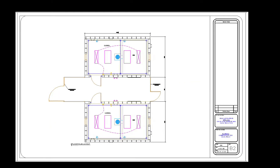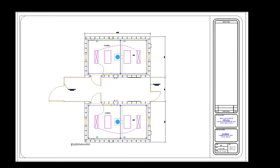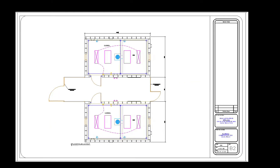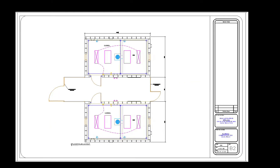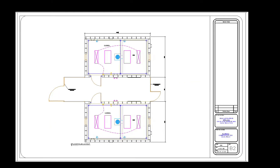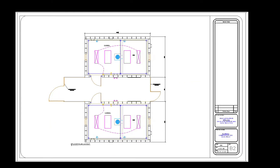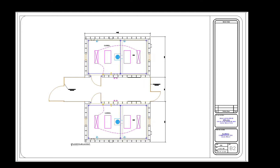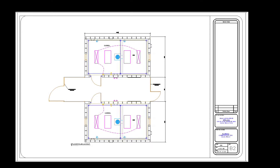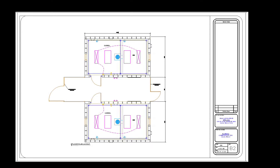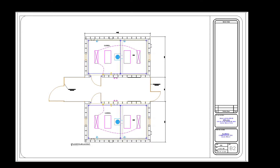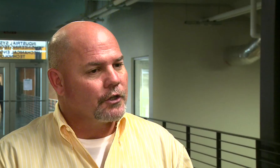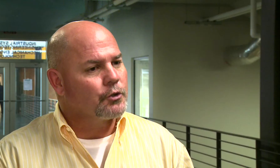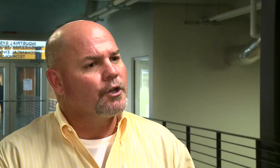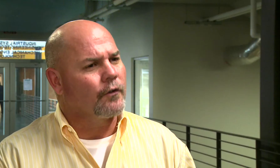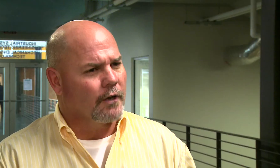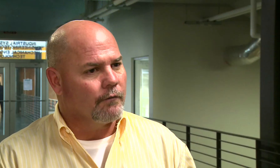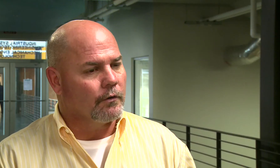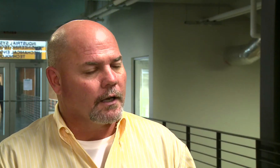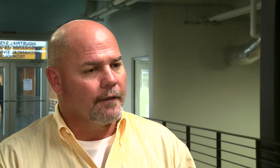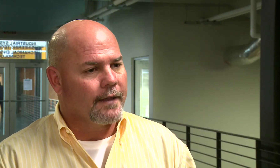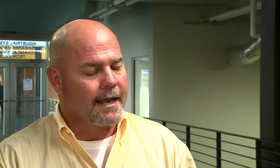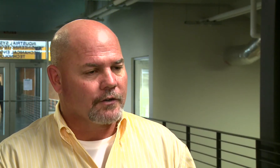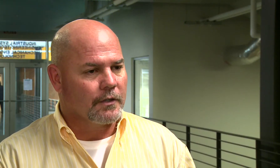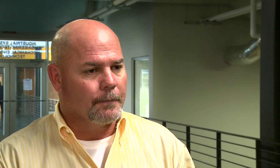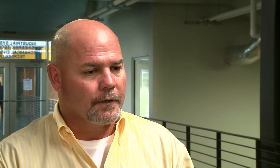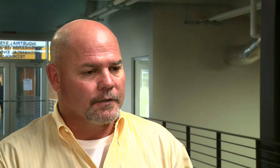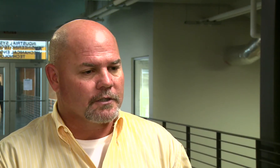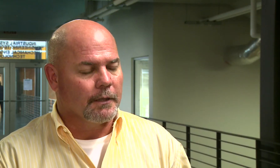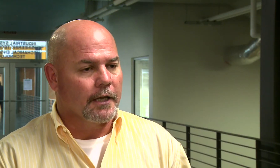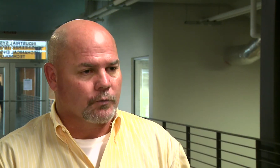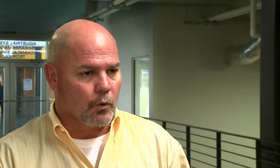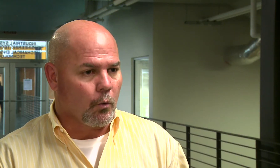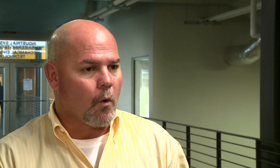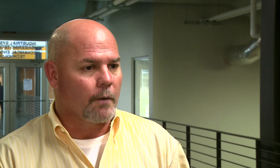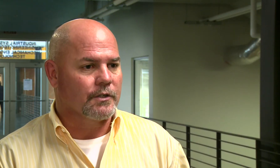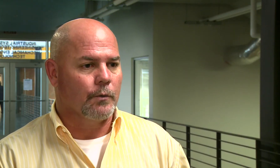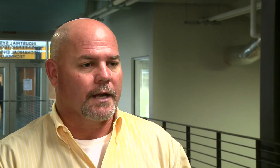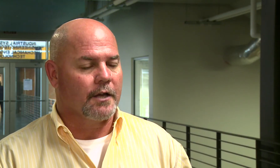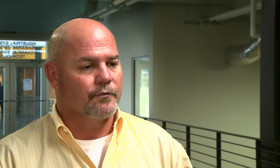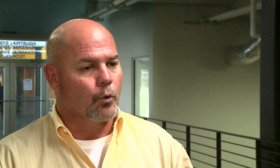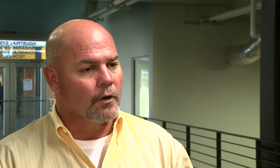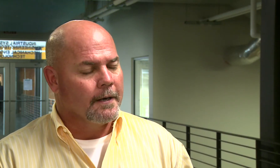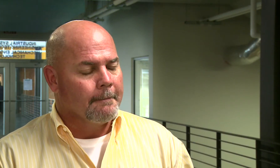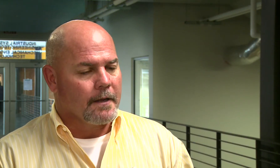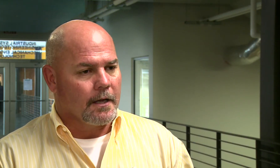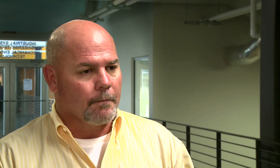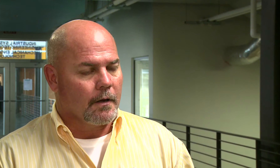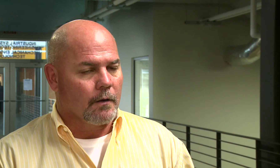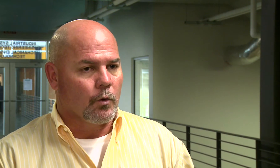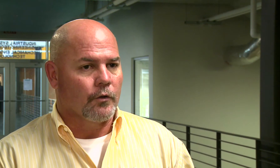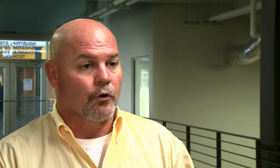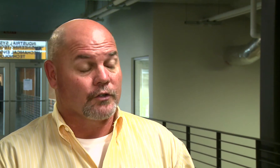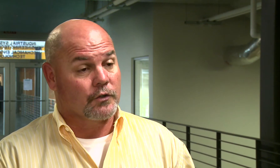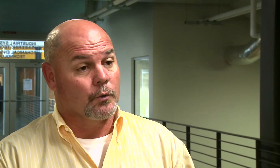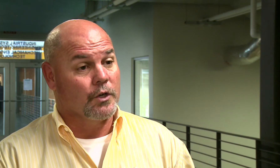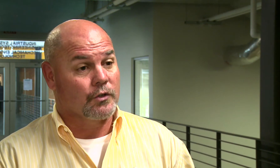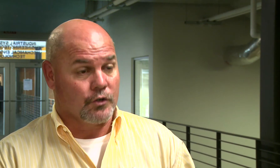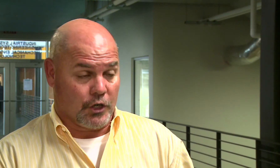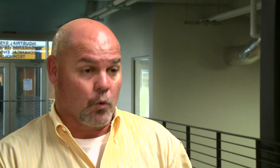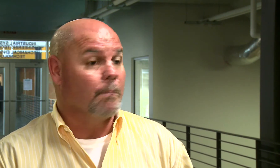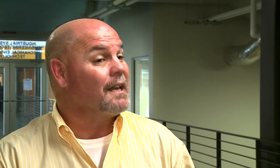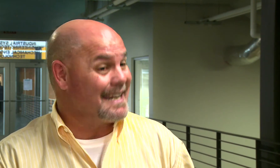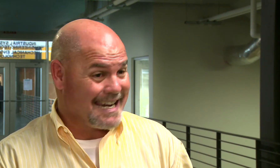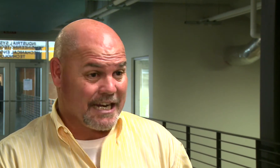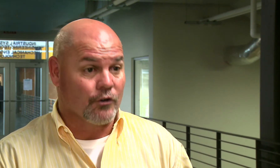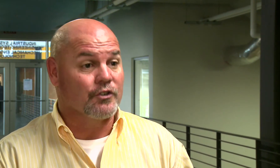floor plans, but I think they took it to another level. They actually put in some electrical requirements that we asked for. One of the girls actually